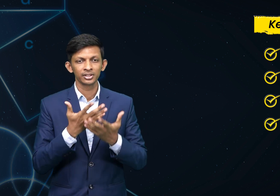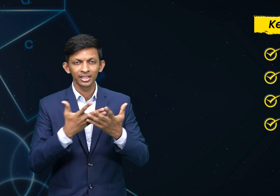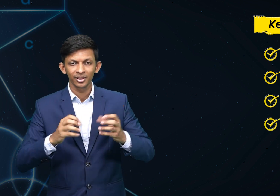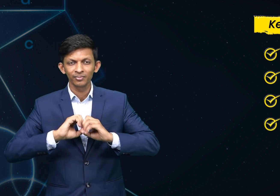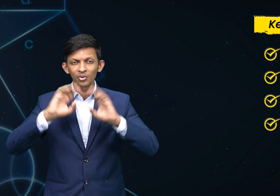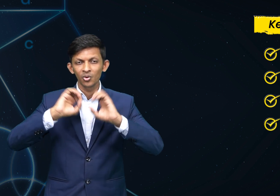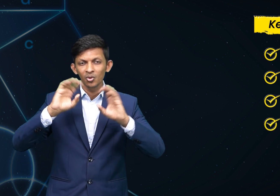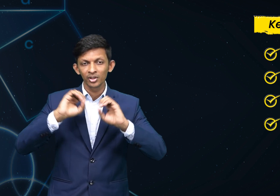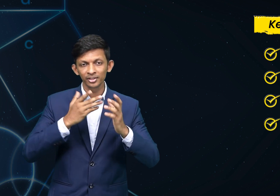distribution,